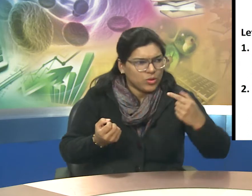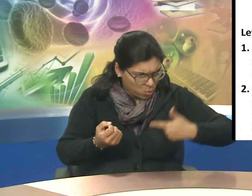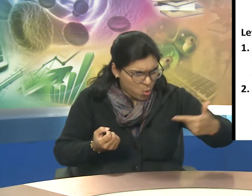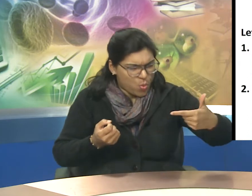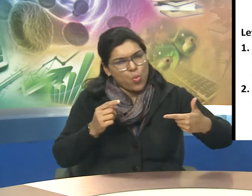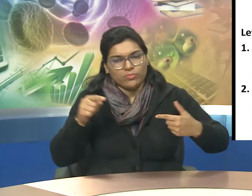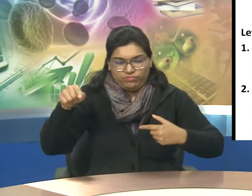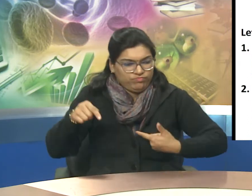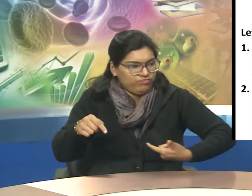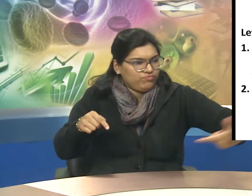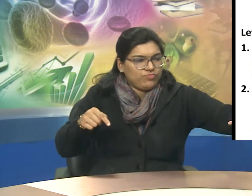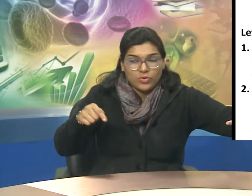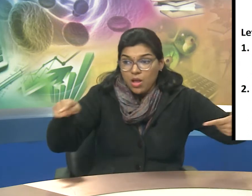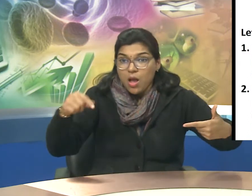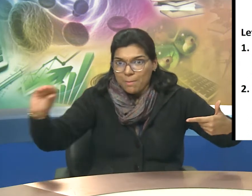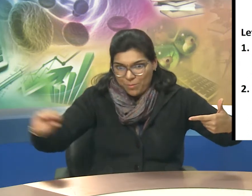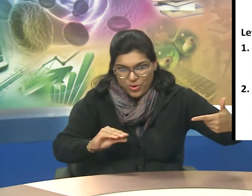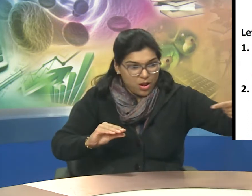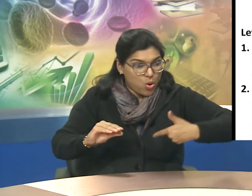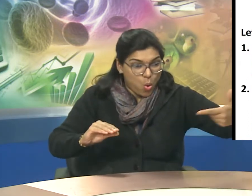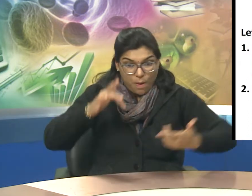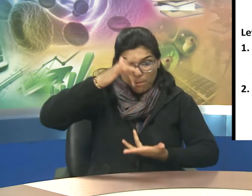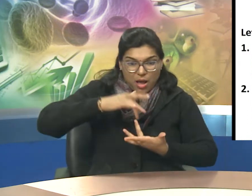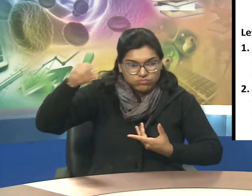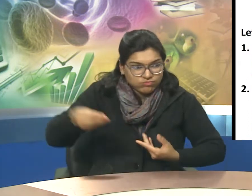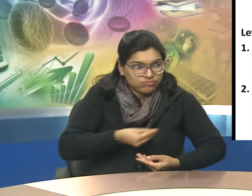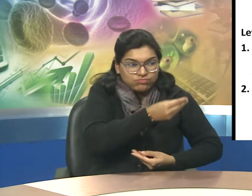and those who require money for